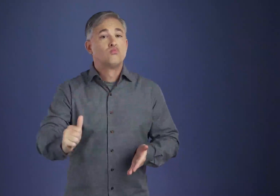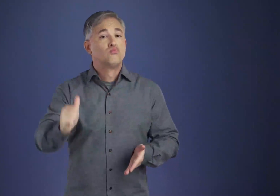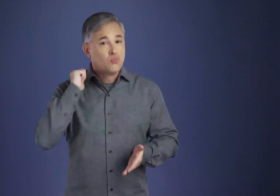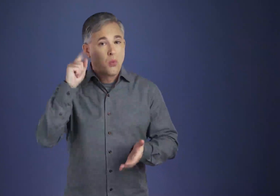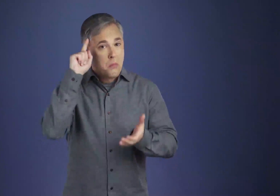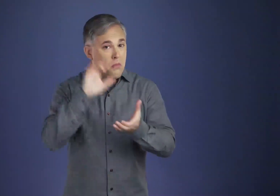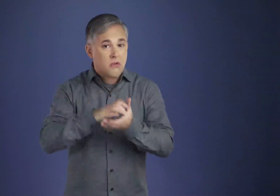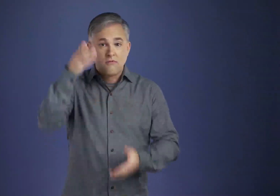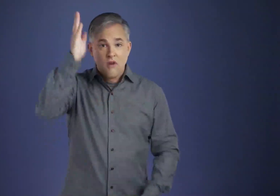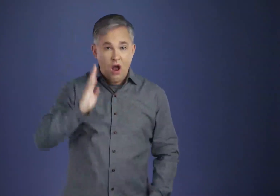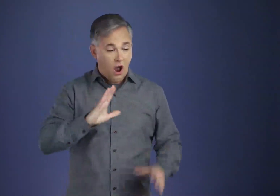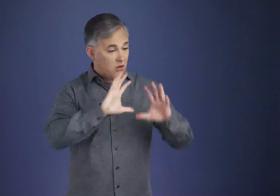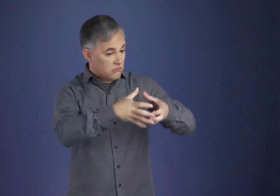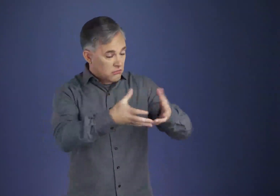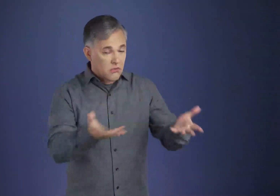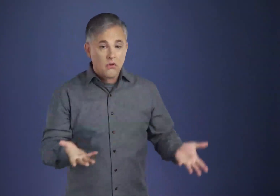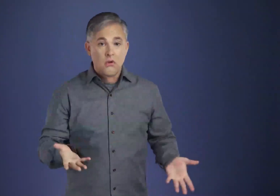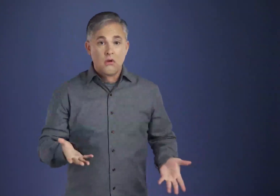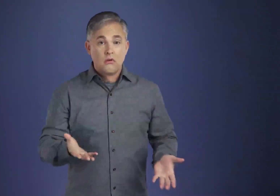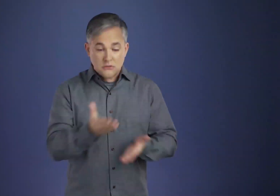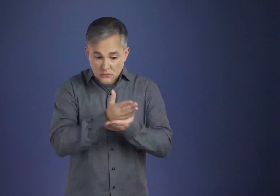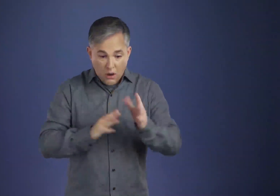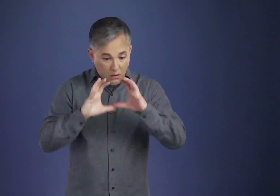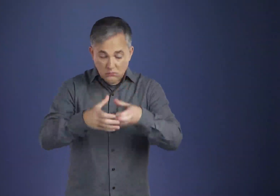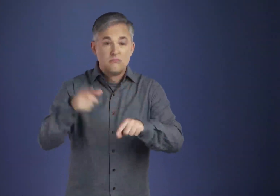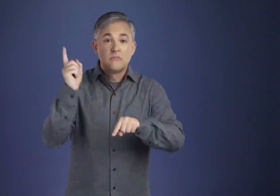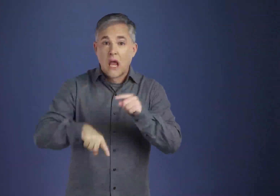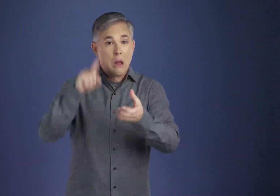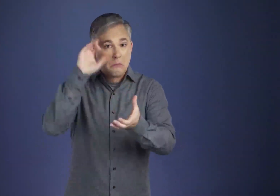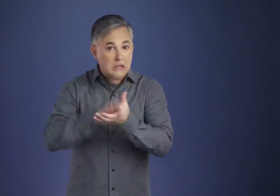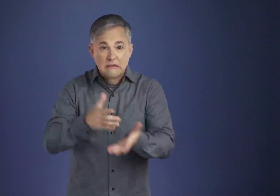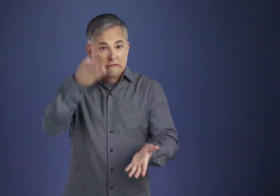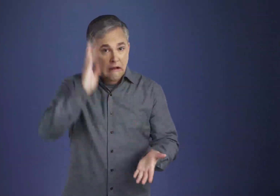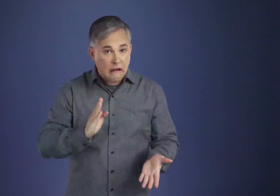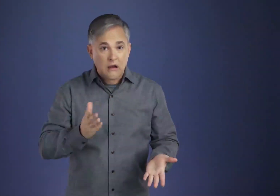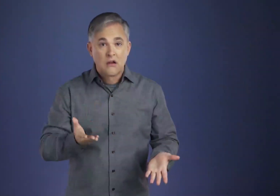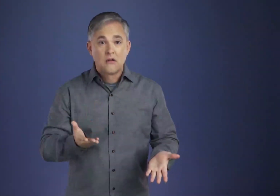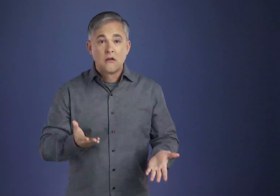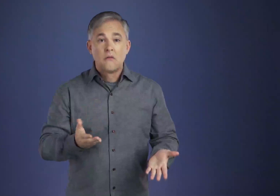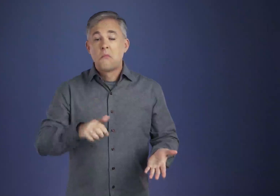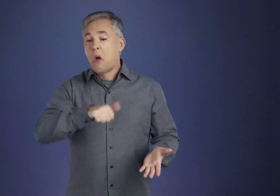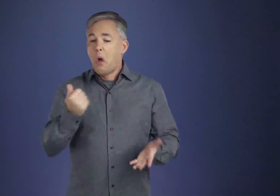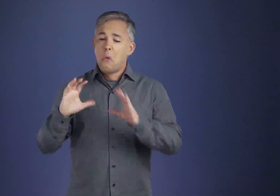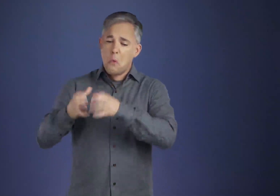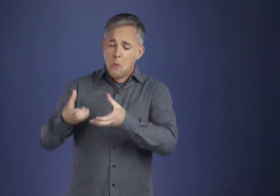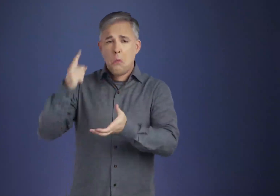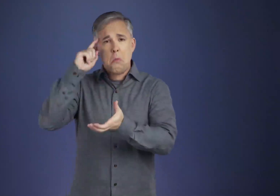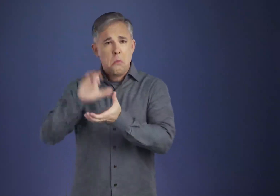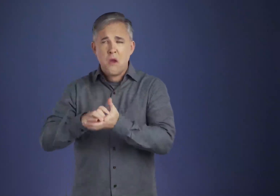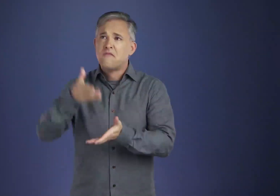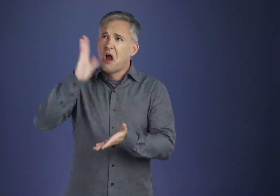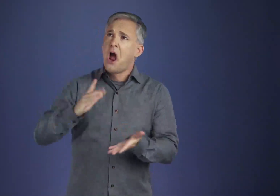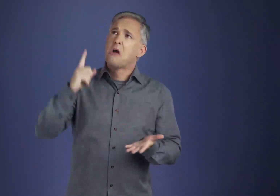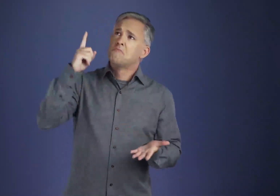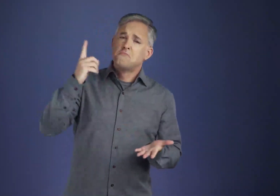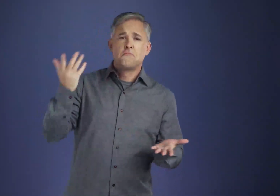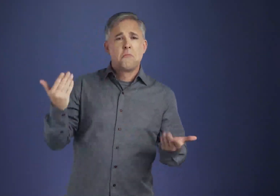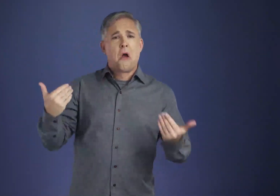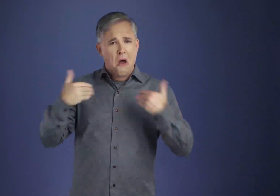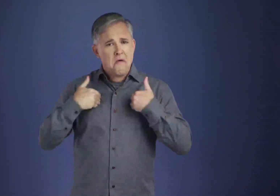God, others can't, and still others who do believe that God exists have no faith whatever He will